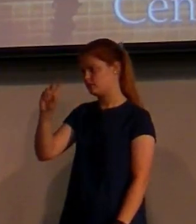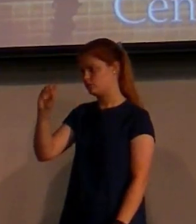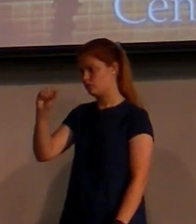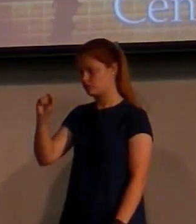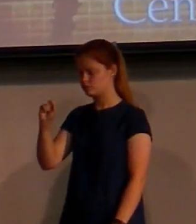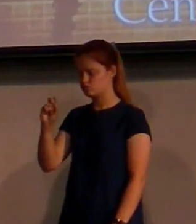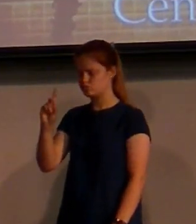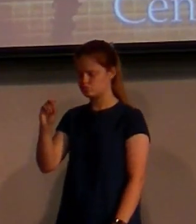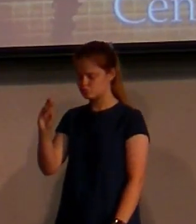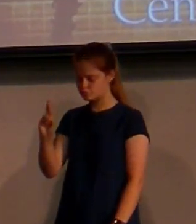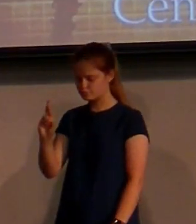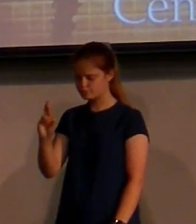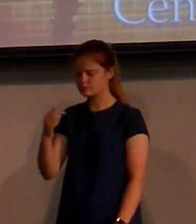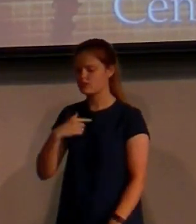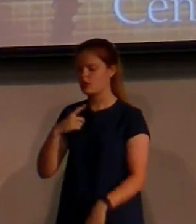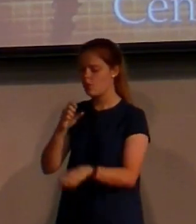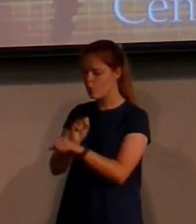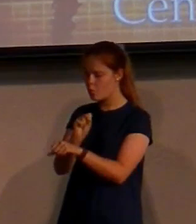hard